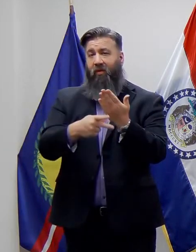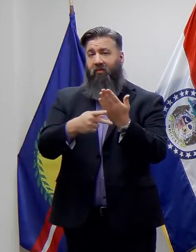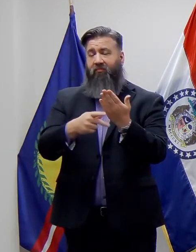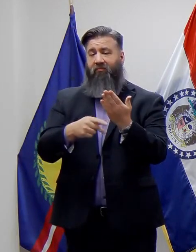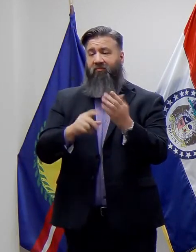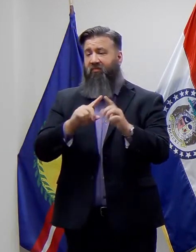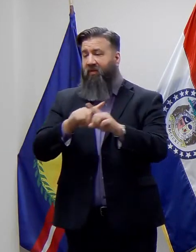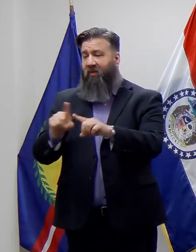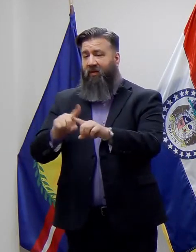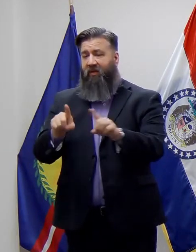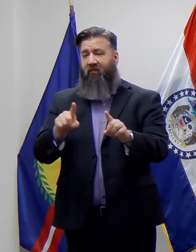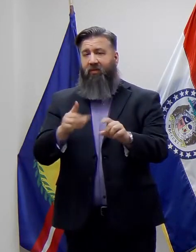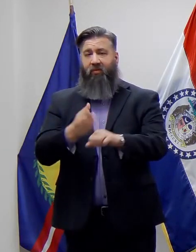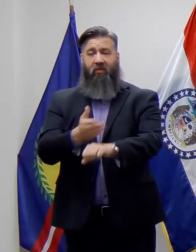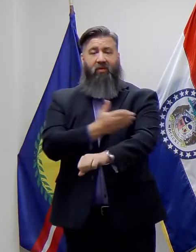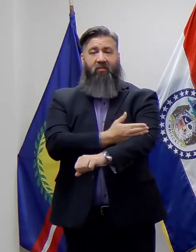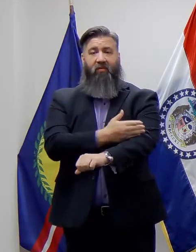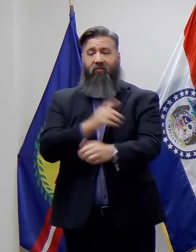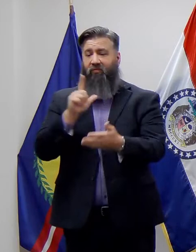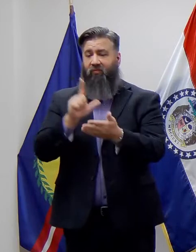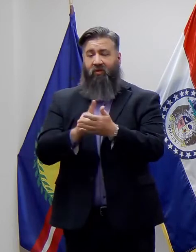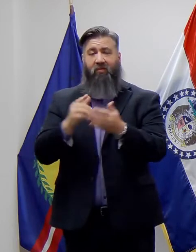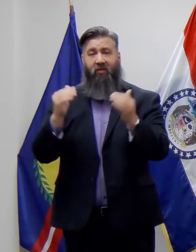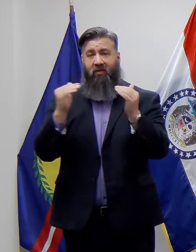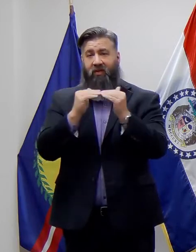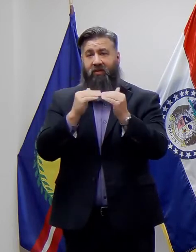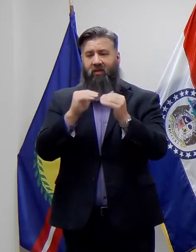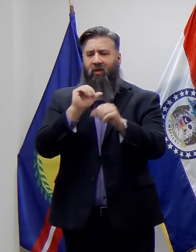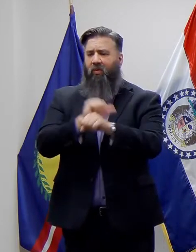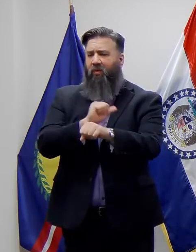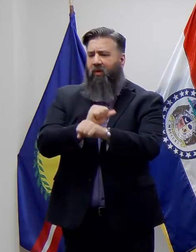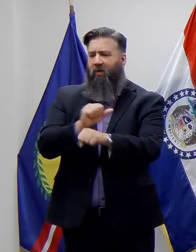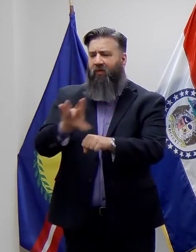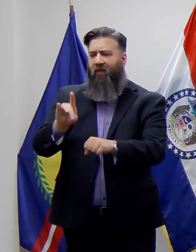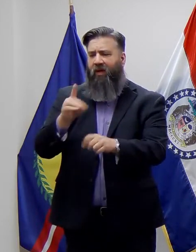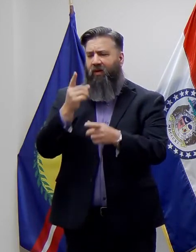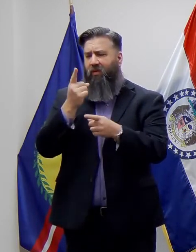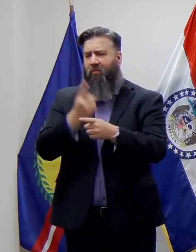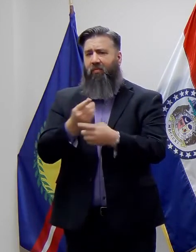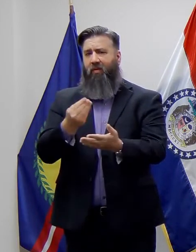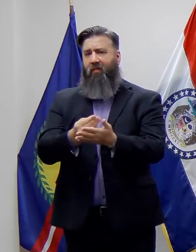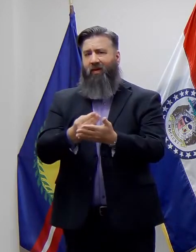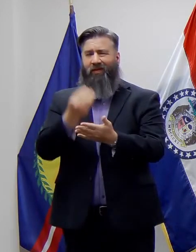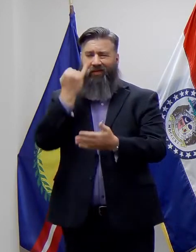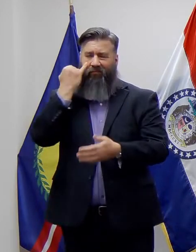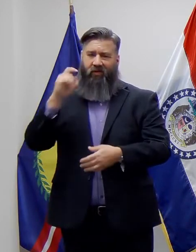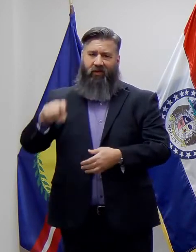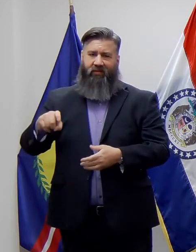public safety and criminal justice, and working to find appropriate funding as needed.